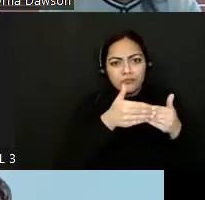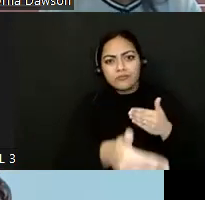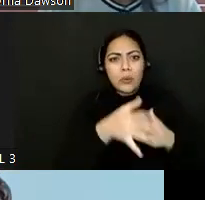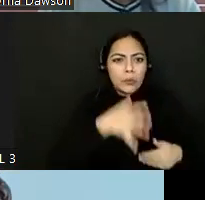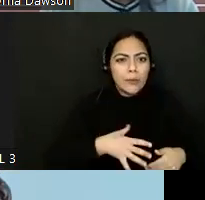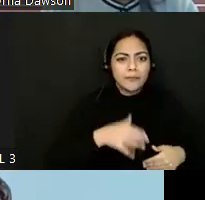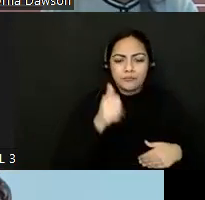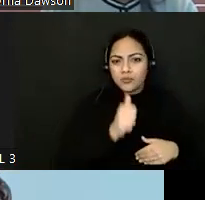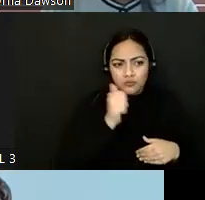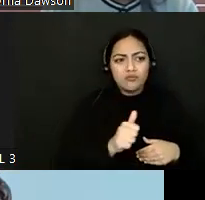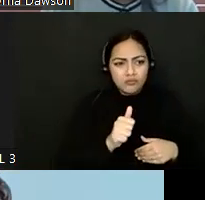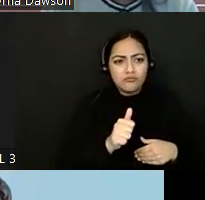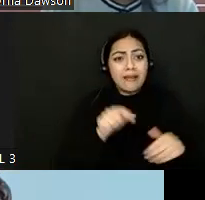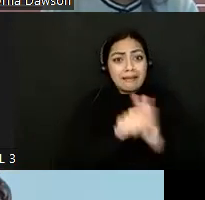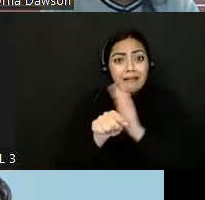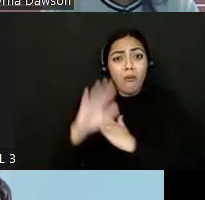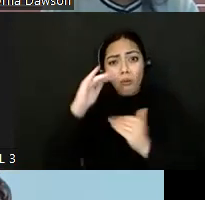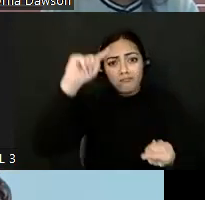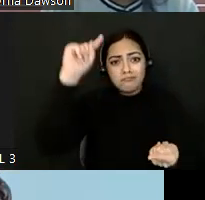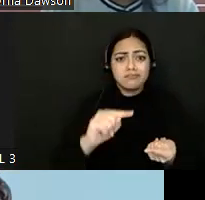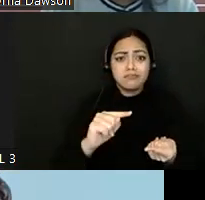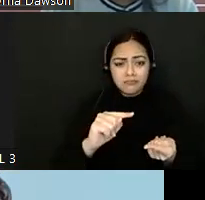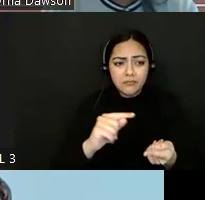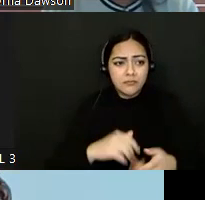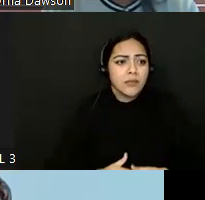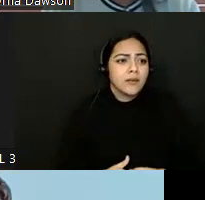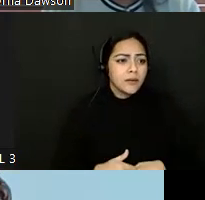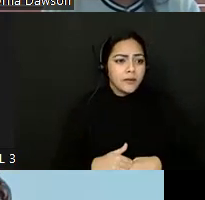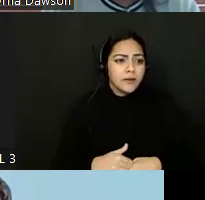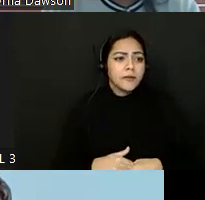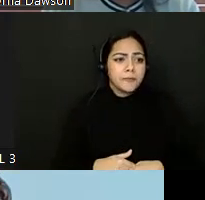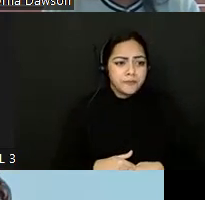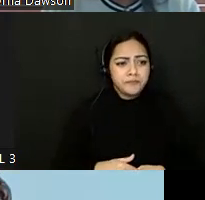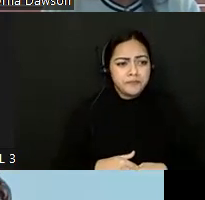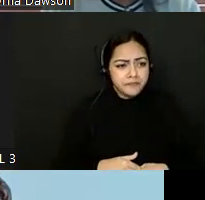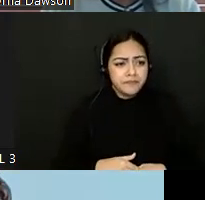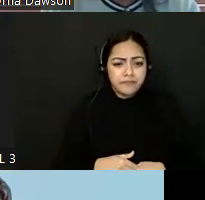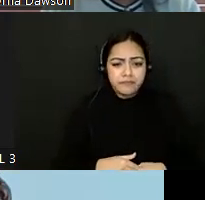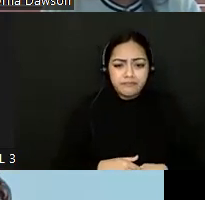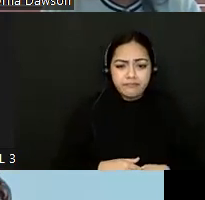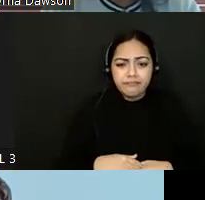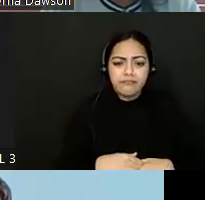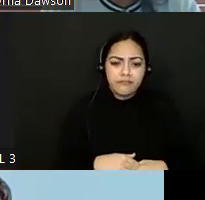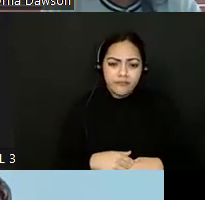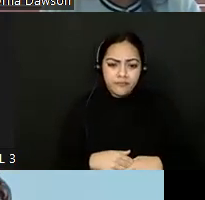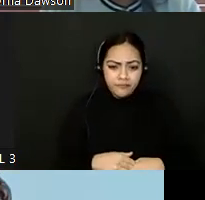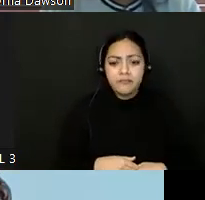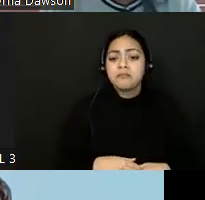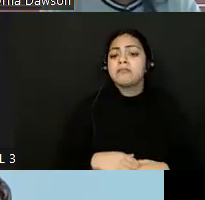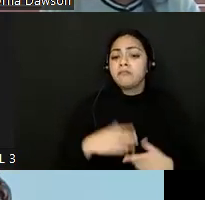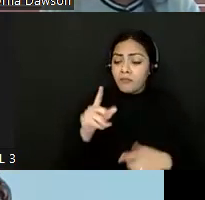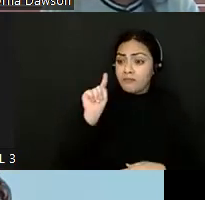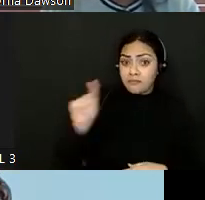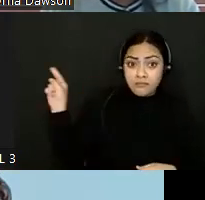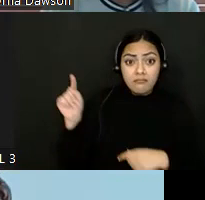These countries have introduced legislation and criminal code amendments because they recognize the need for accountability, which is the